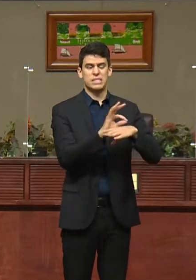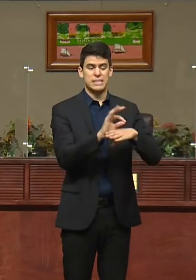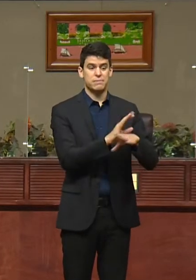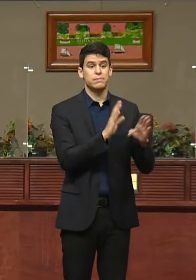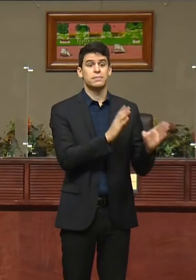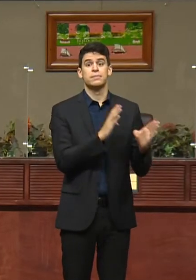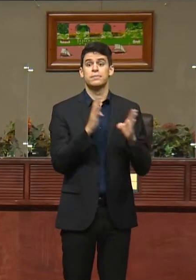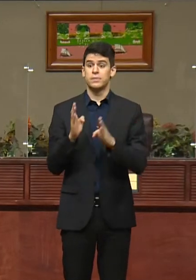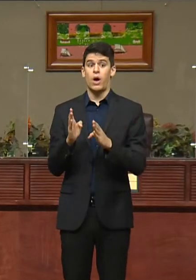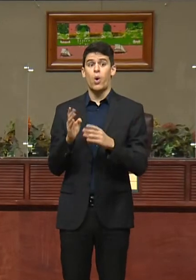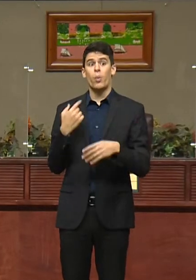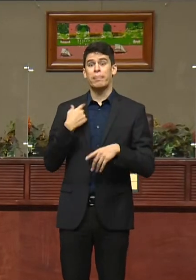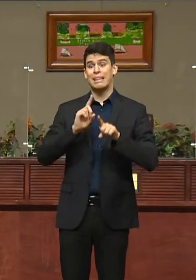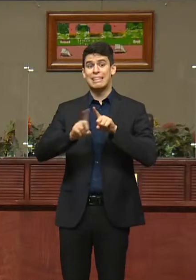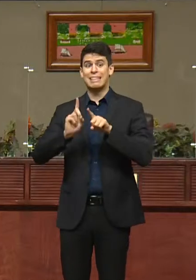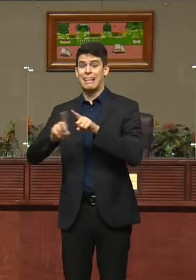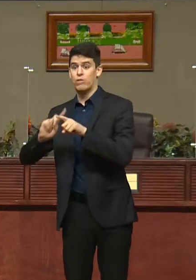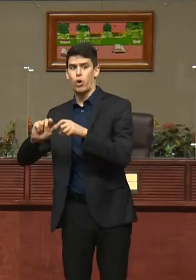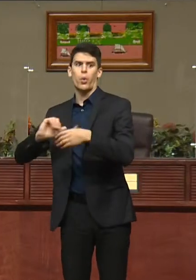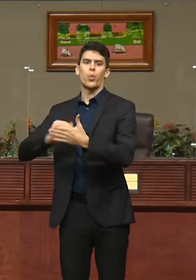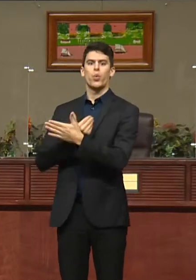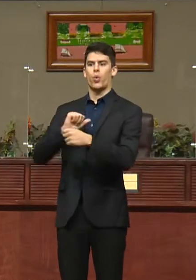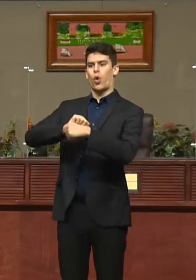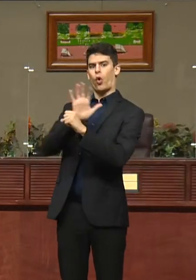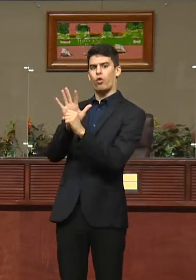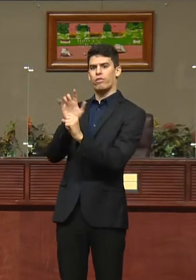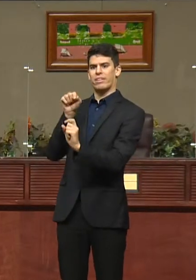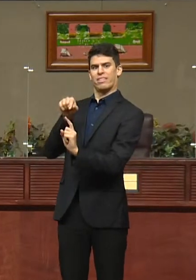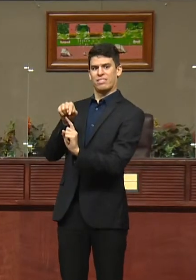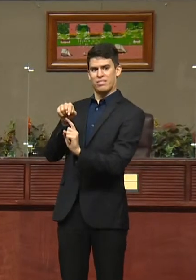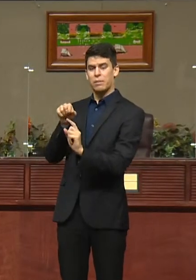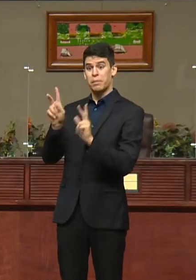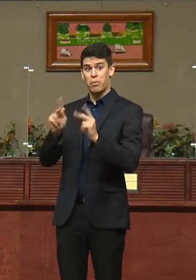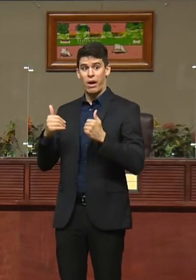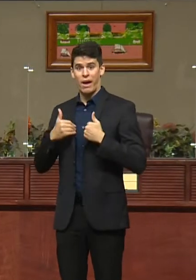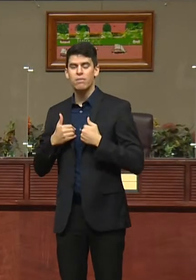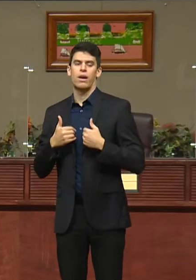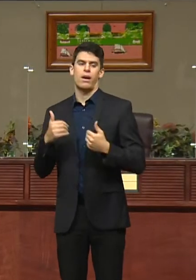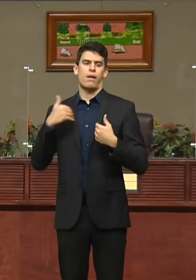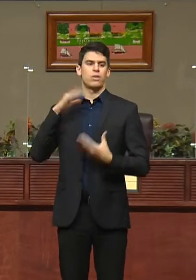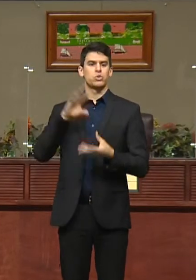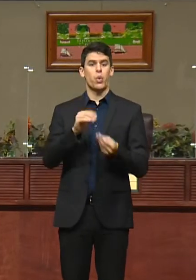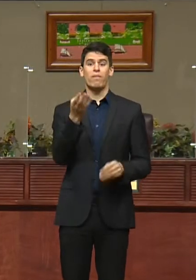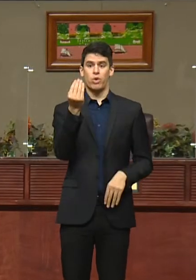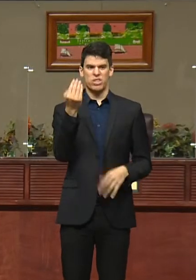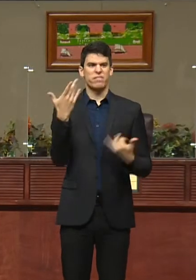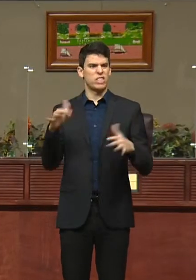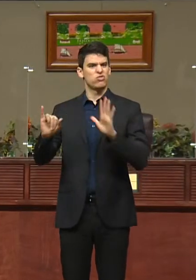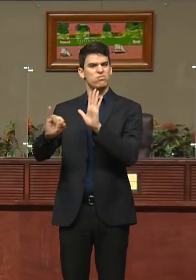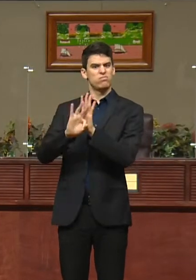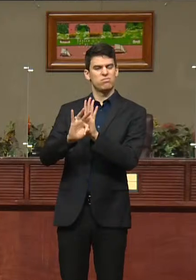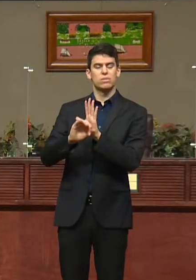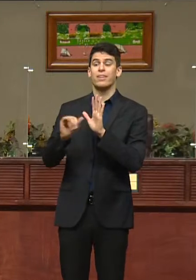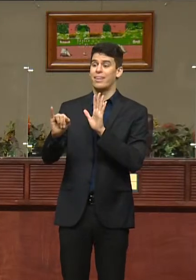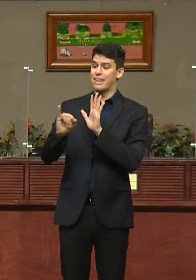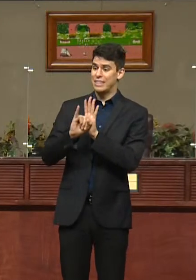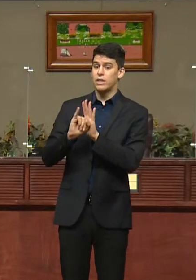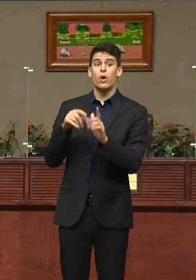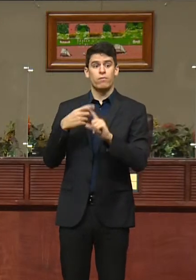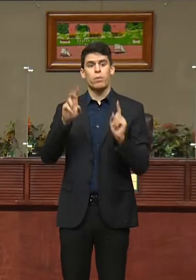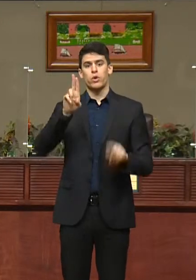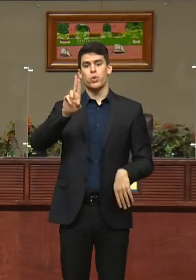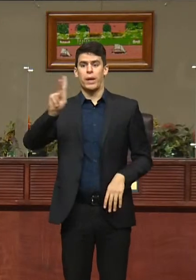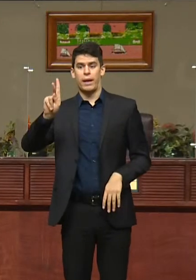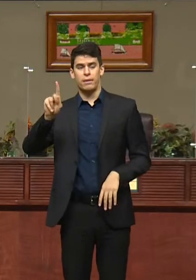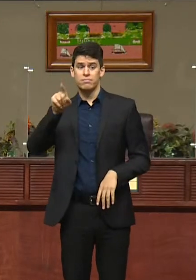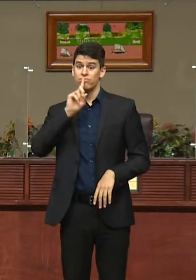cases, we have 14 that have been identified. They are all the UK variant, and the